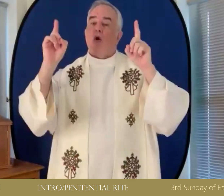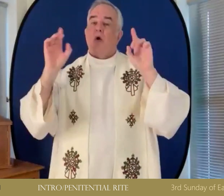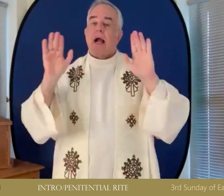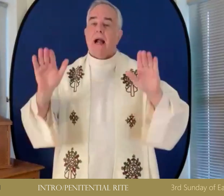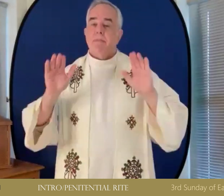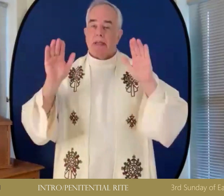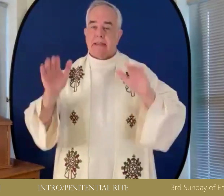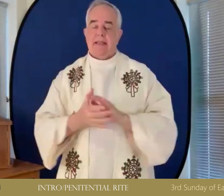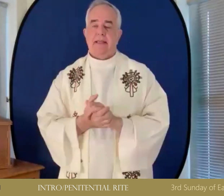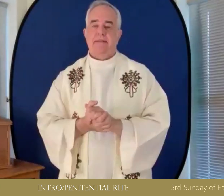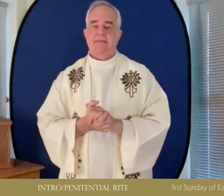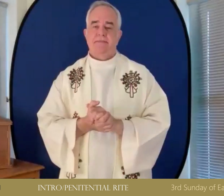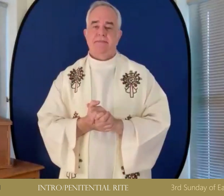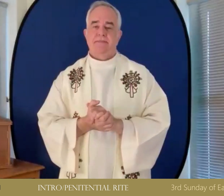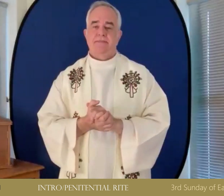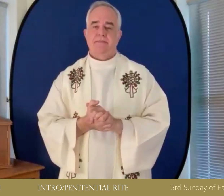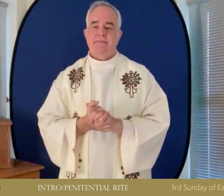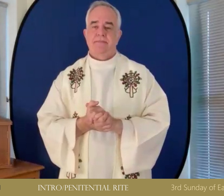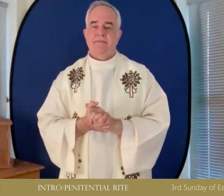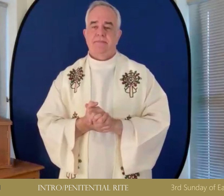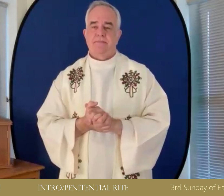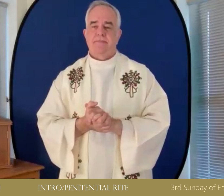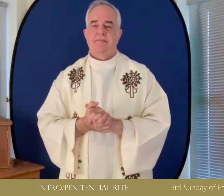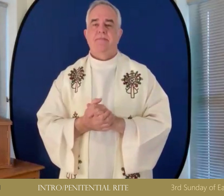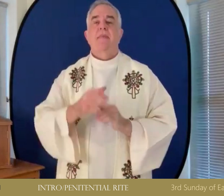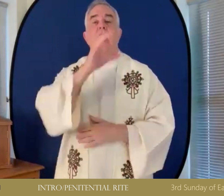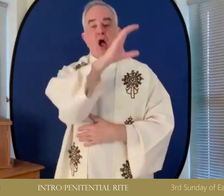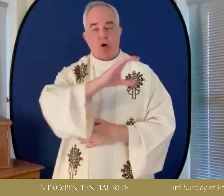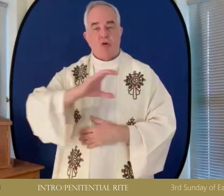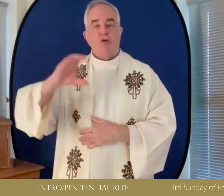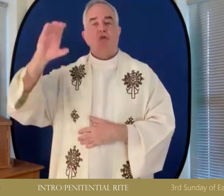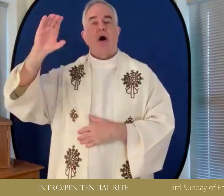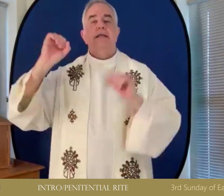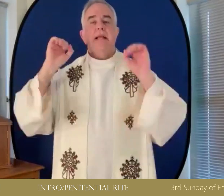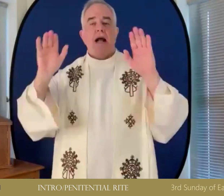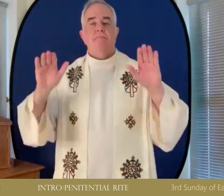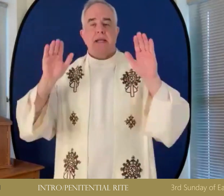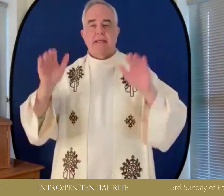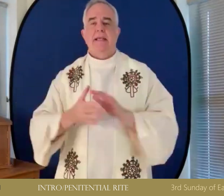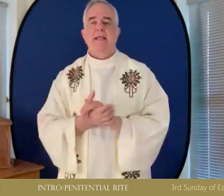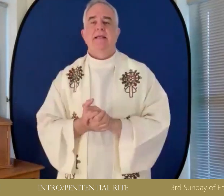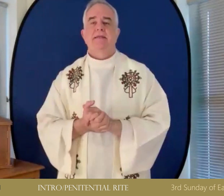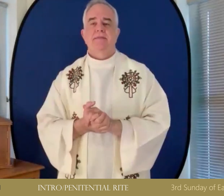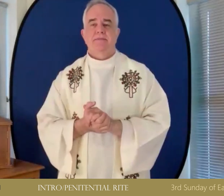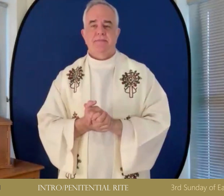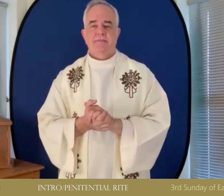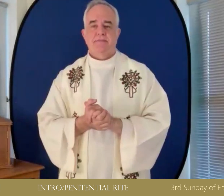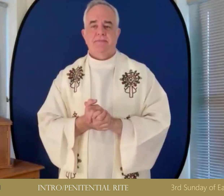Lord, have mercy. Lord, have mercy. Christ, have mercy. Christ,